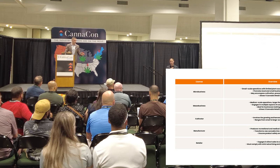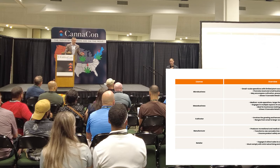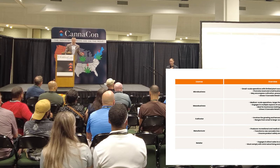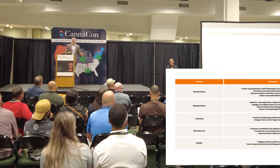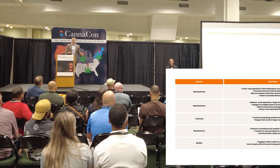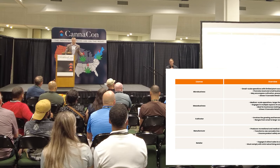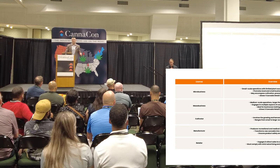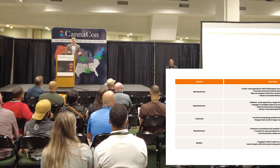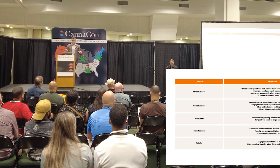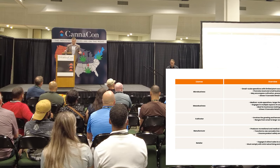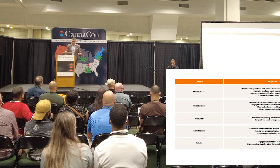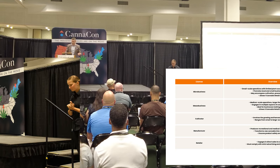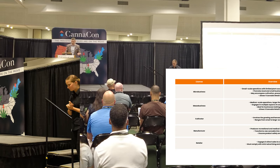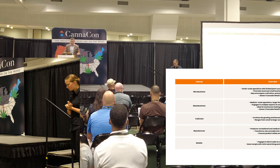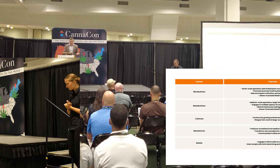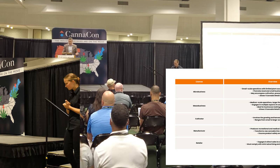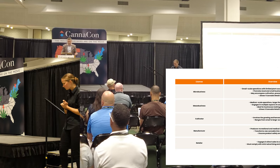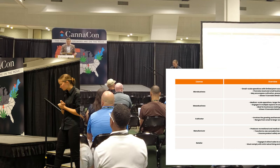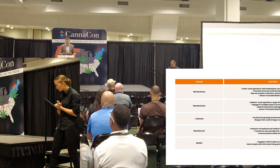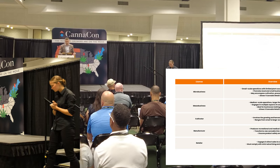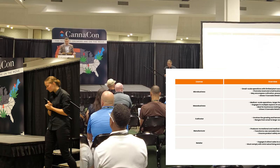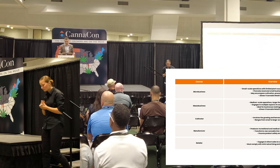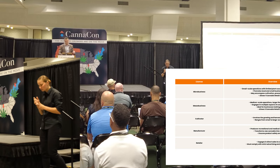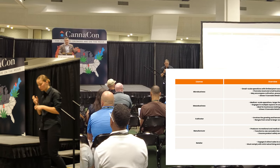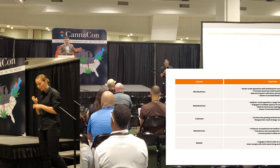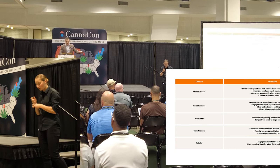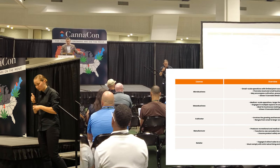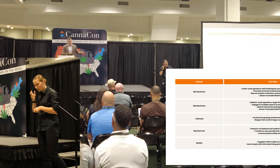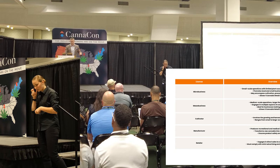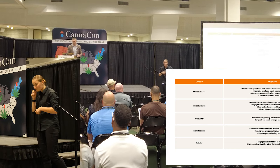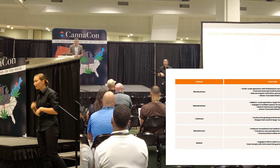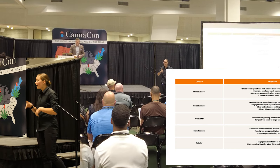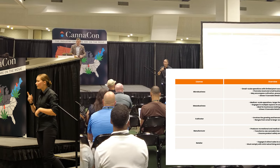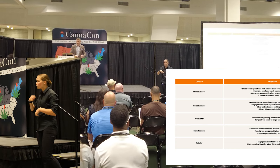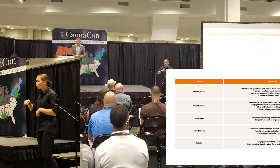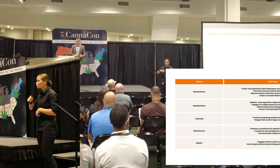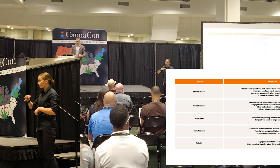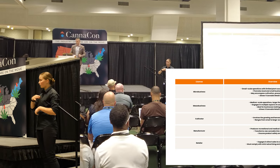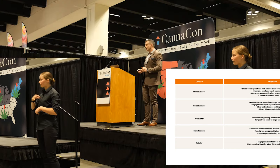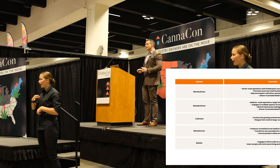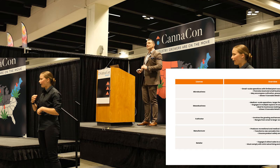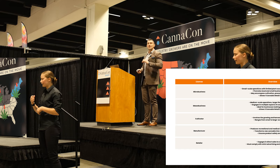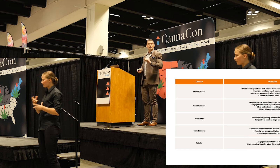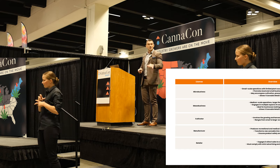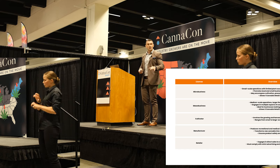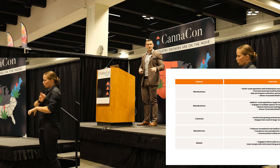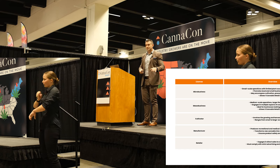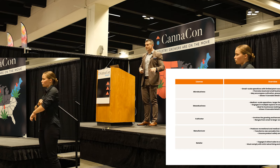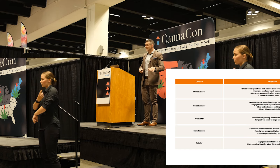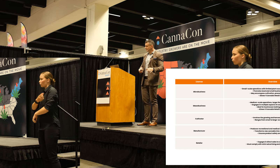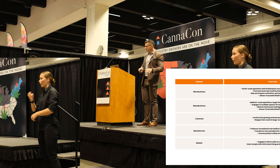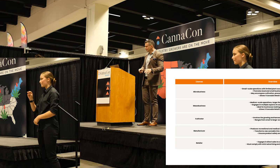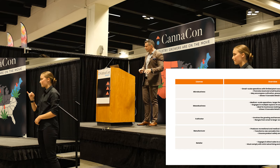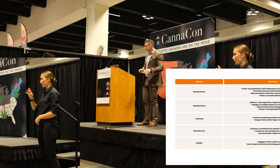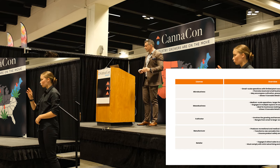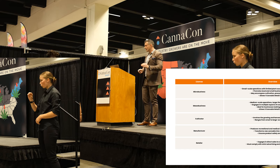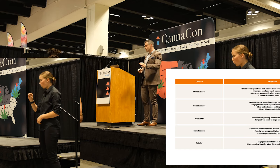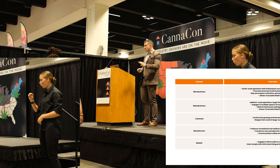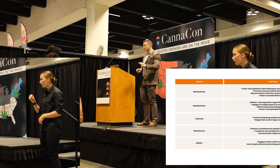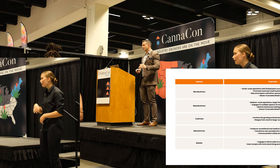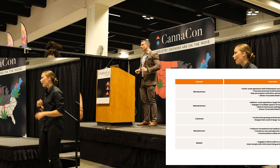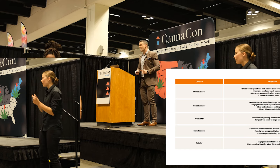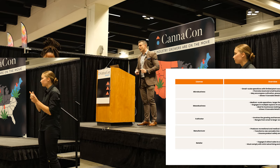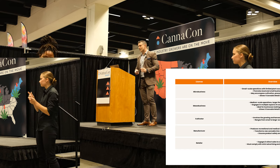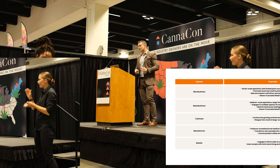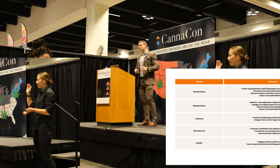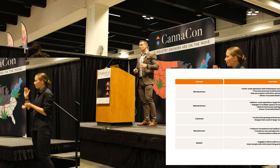contender for where folks should be applying and spending their time and energy. We'll talk about that a little later on down the road. Very low in terms of licensing fees and allows